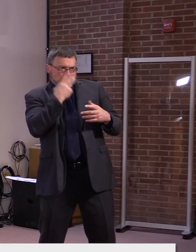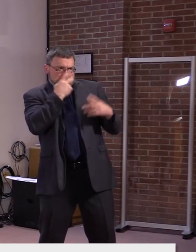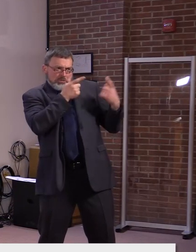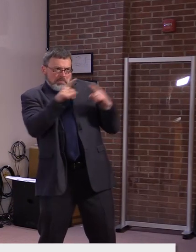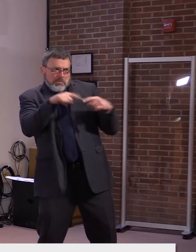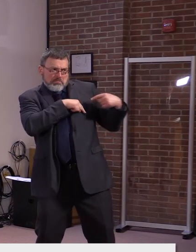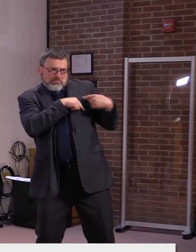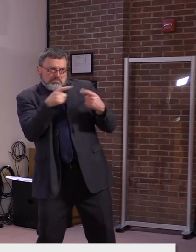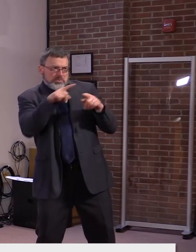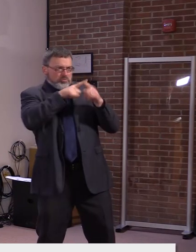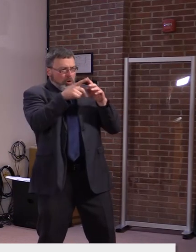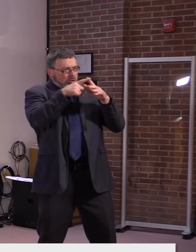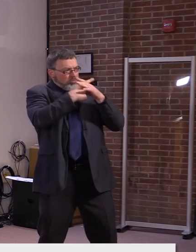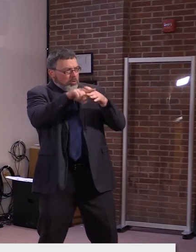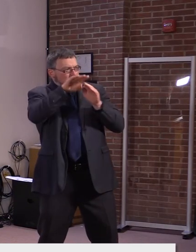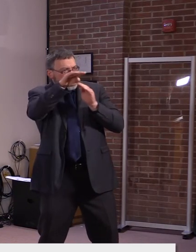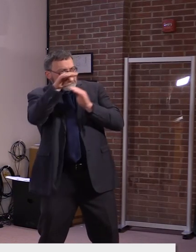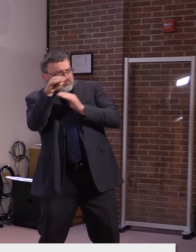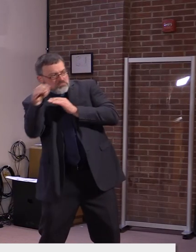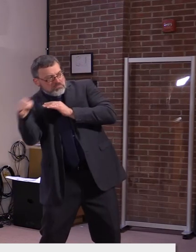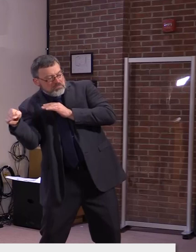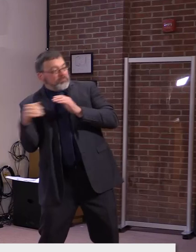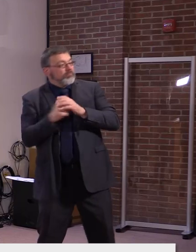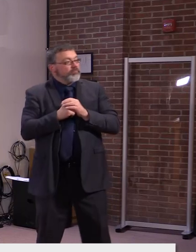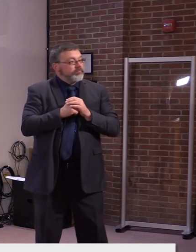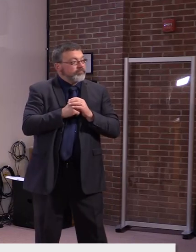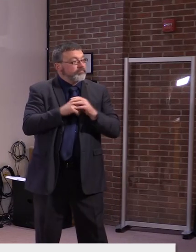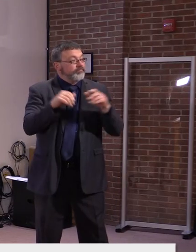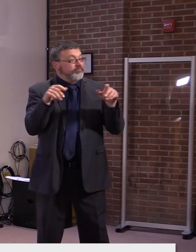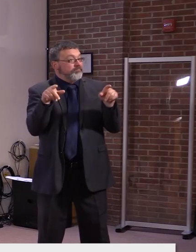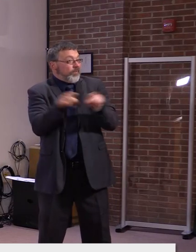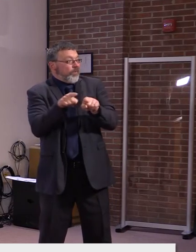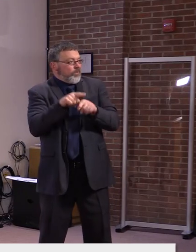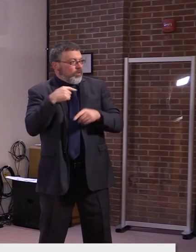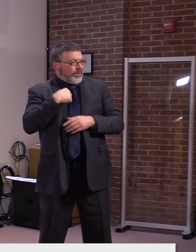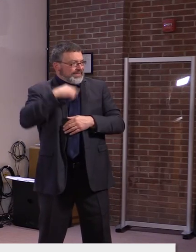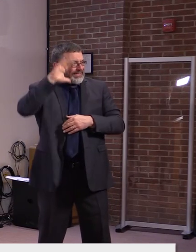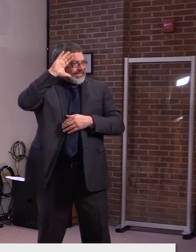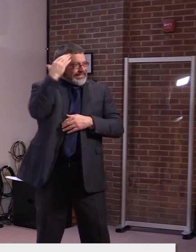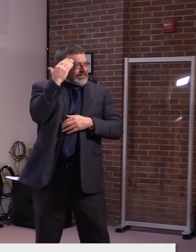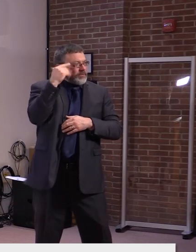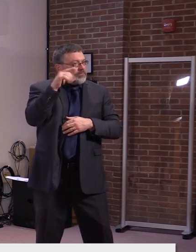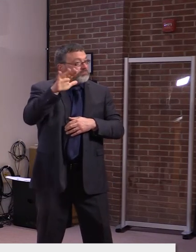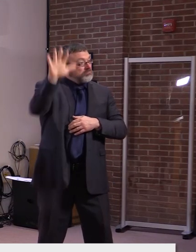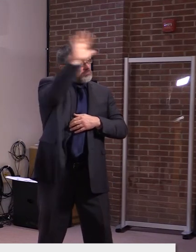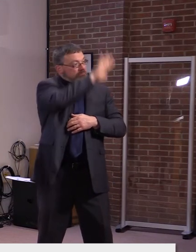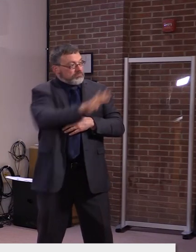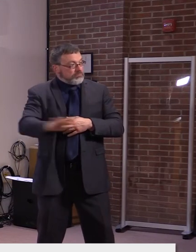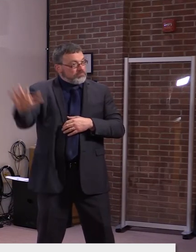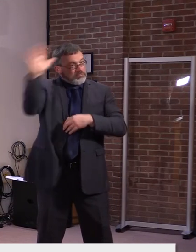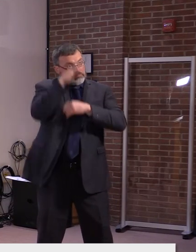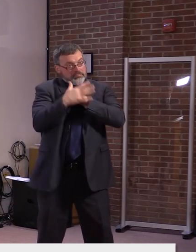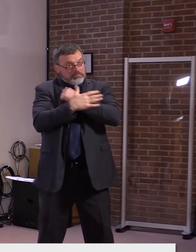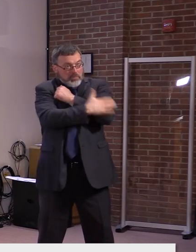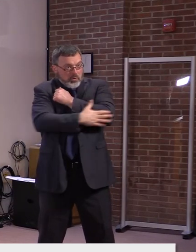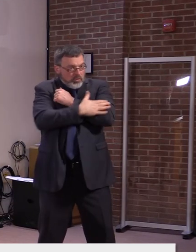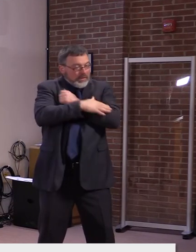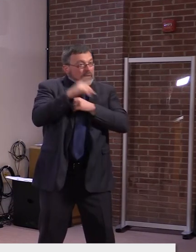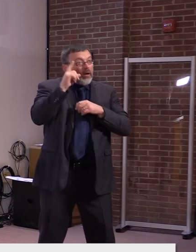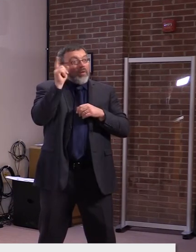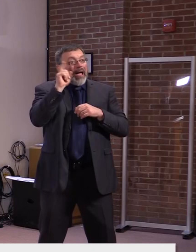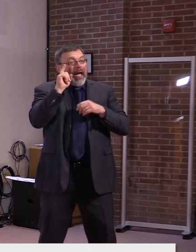country that cases are improving in almost every region of the country, which is a good sign. In